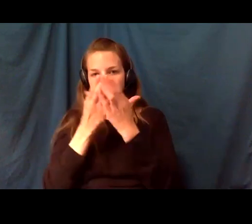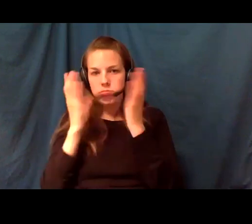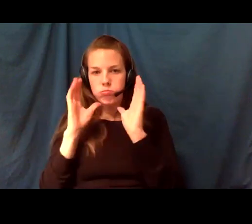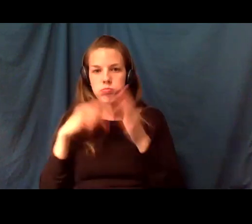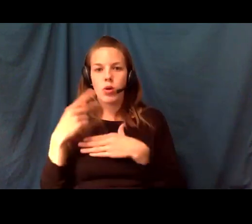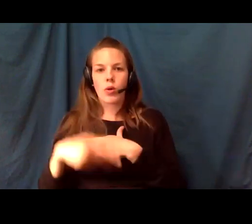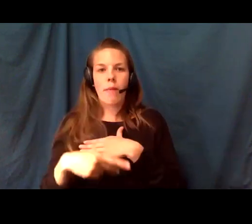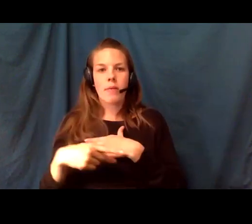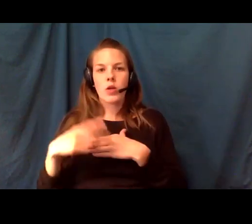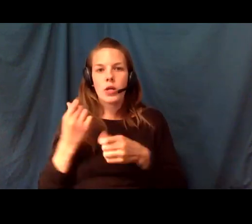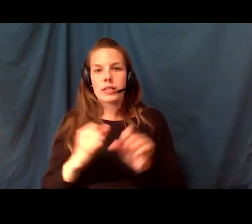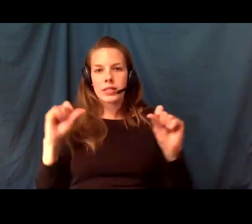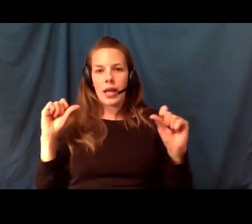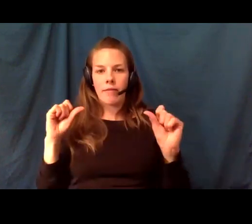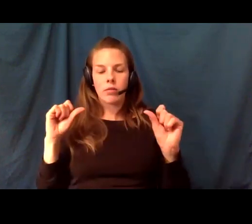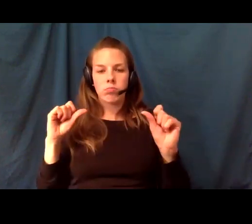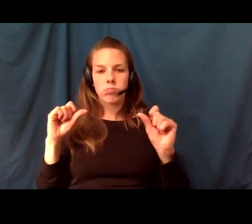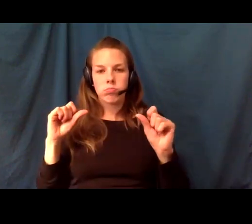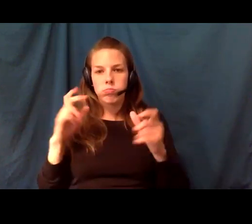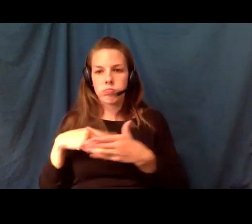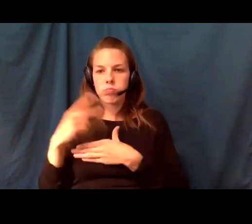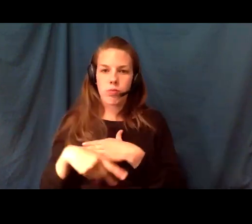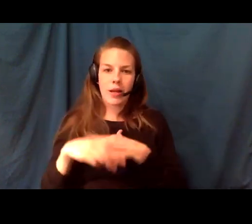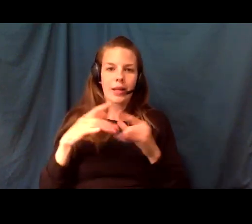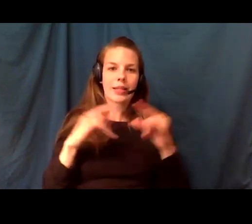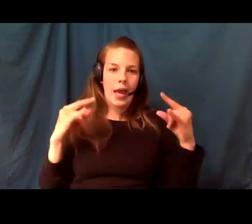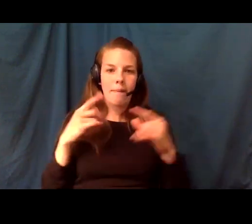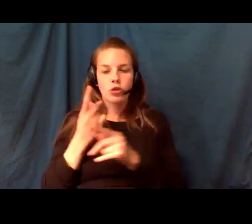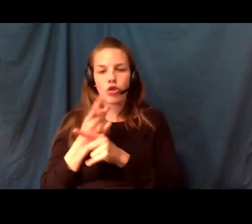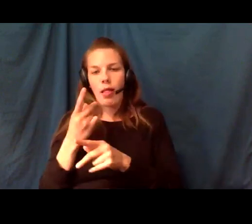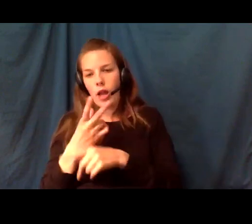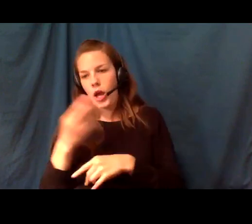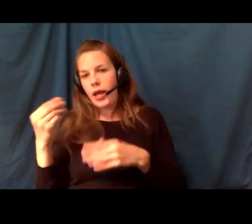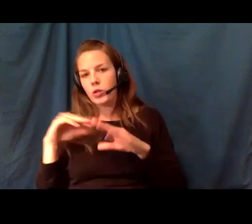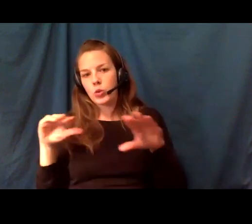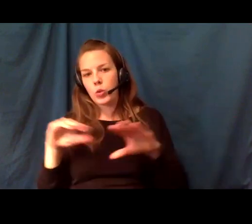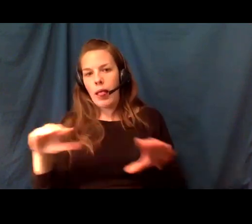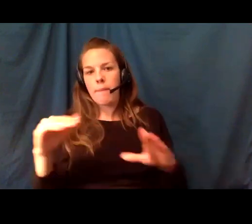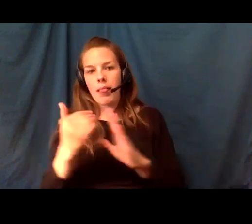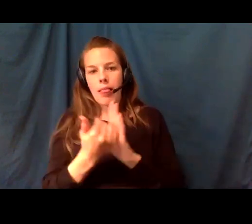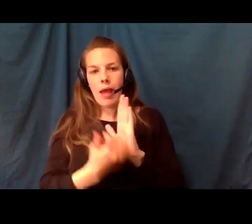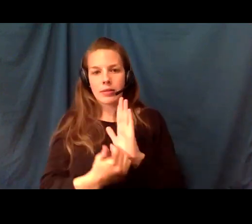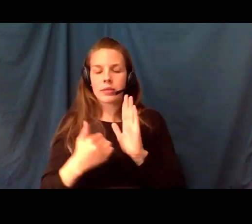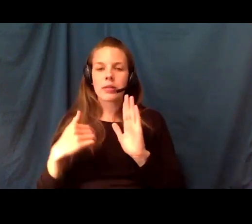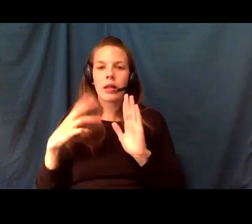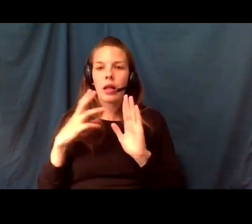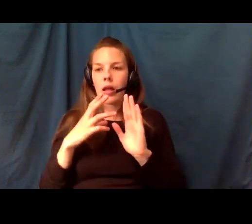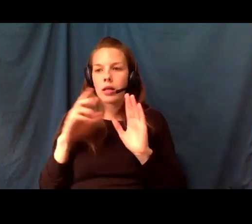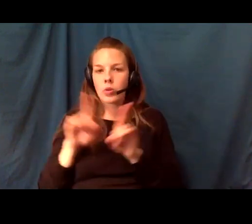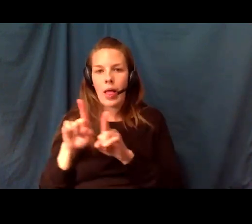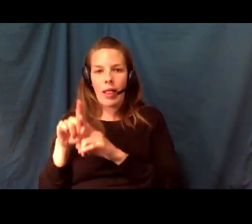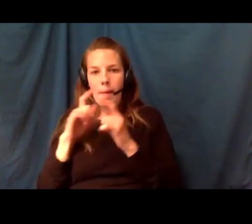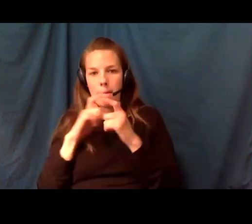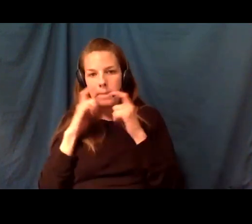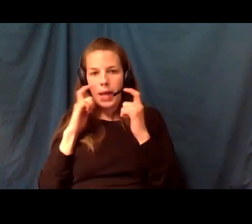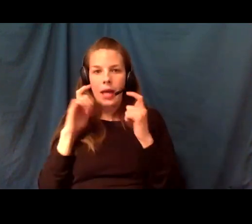safely administer programs such as camp, childcare, and swim lessons, as well as masks that we were able to put on our